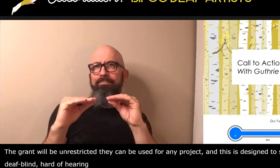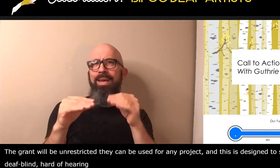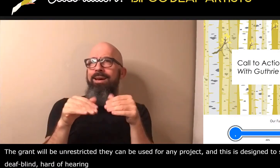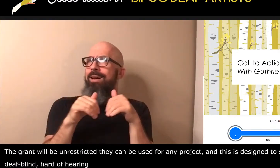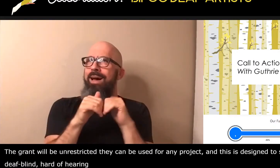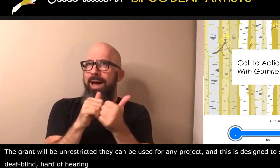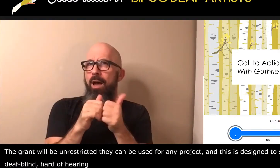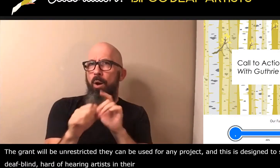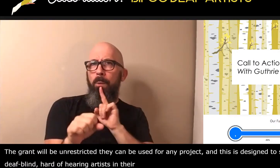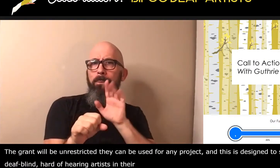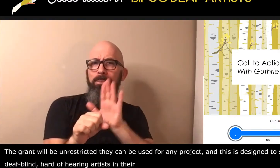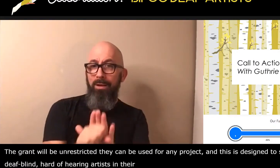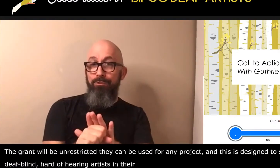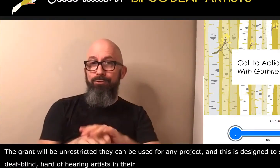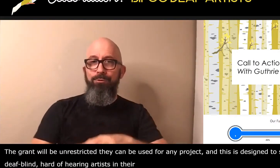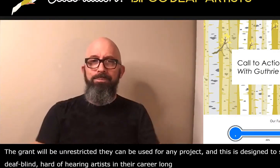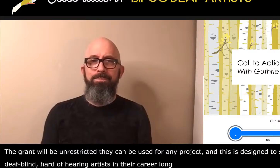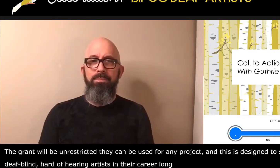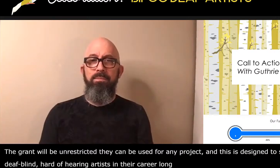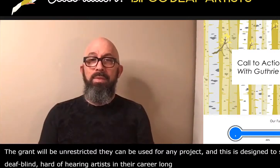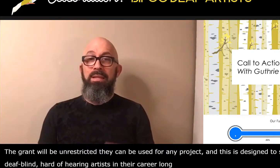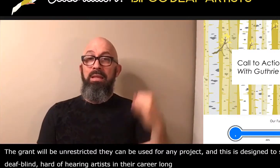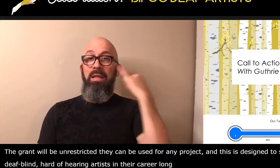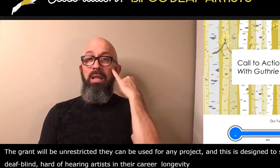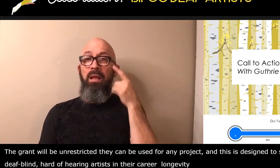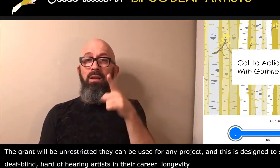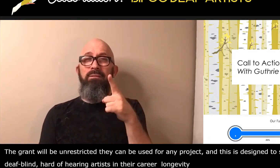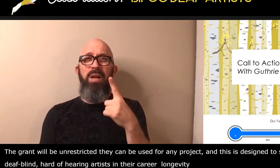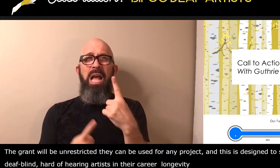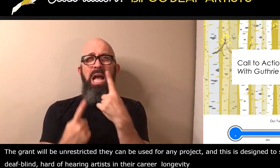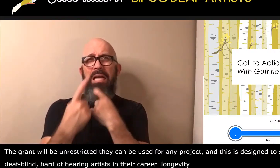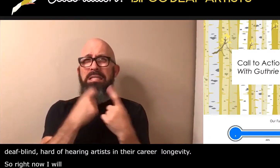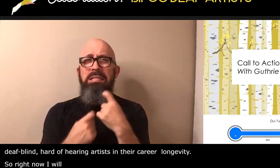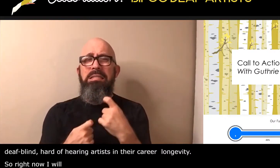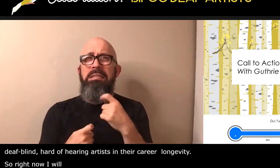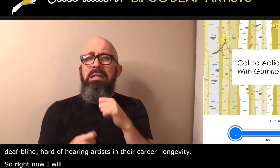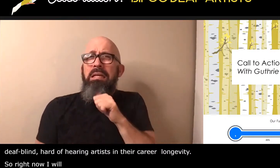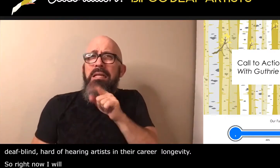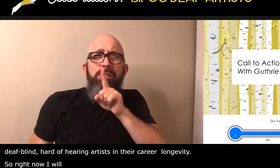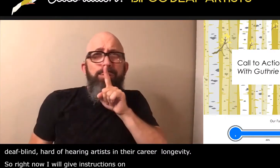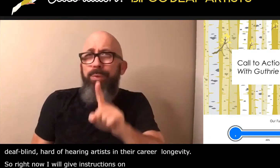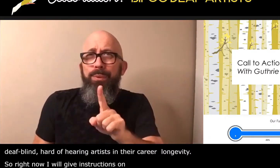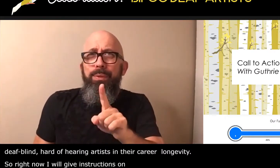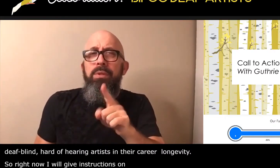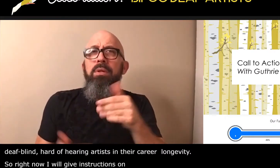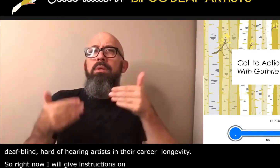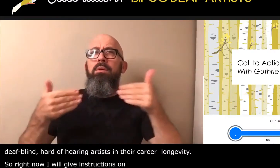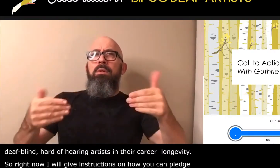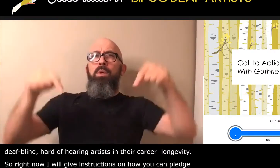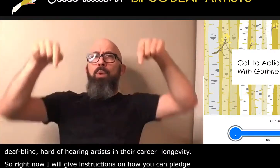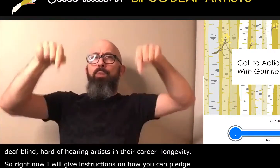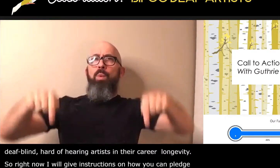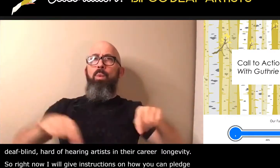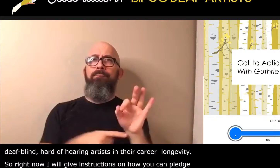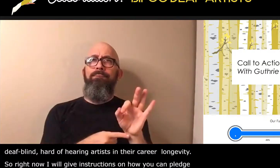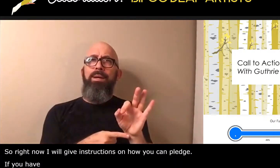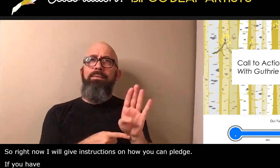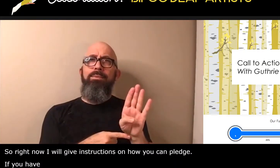So right now, I'm going to give instructions on how you can pledge. If you have any